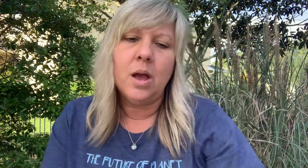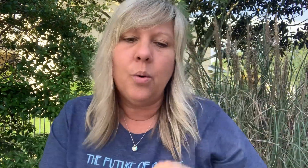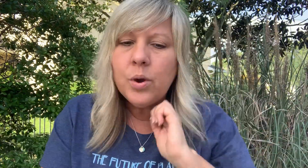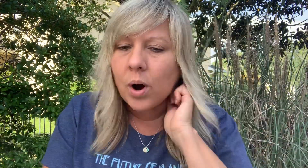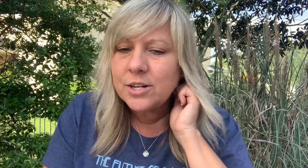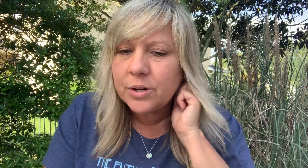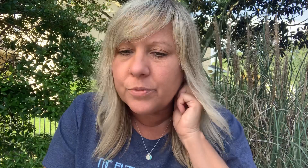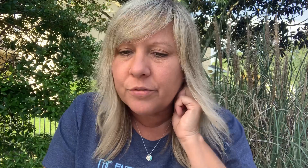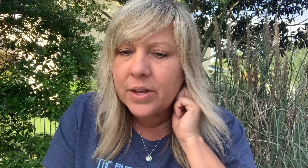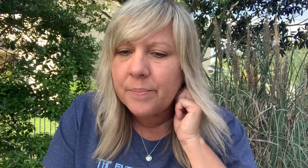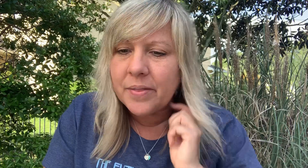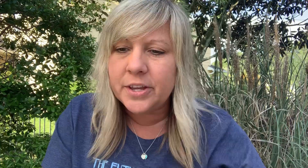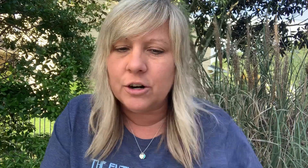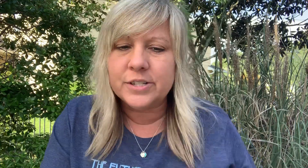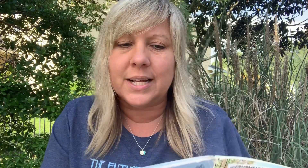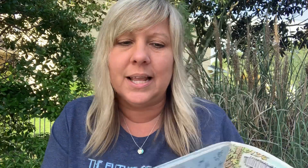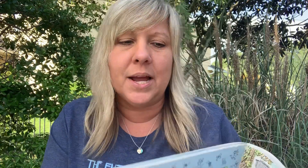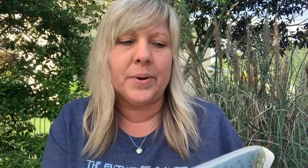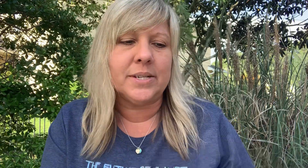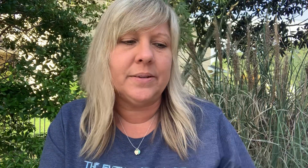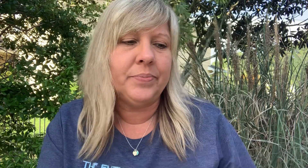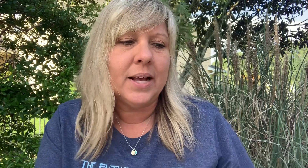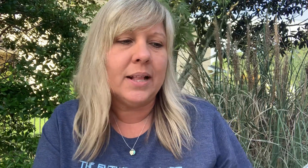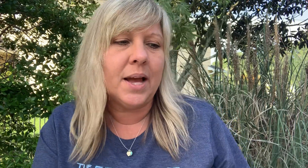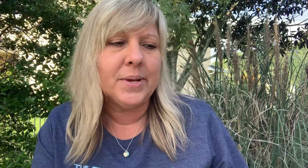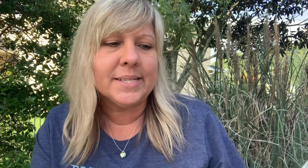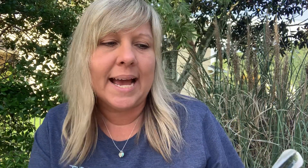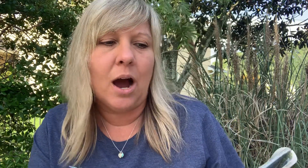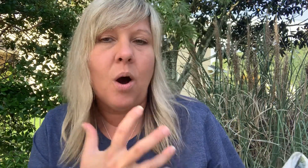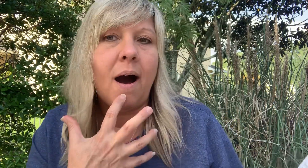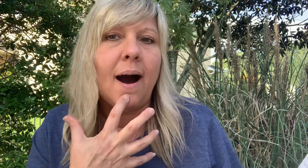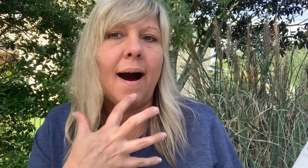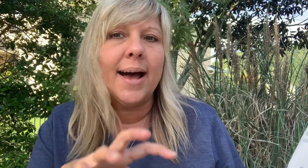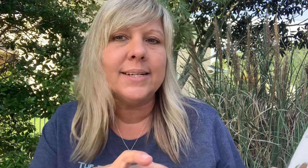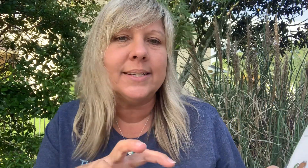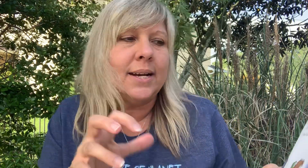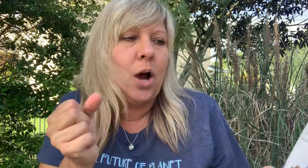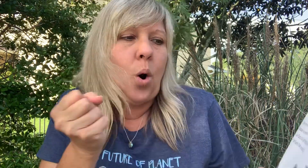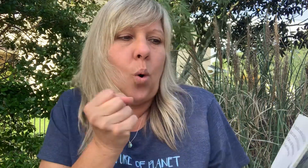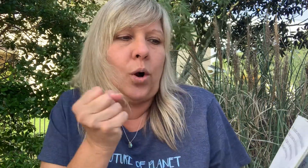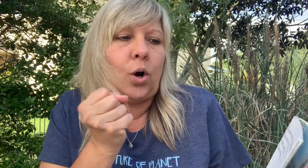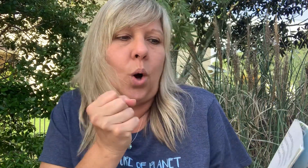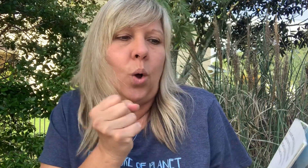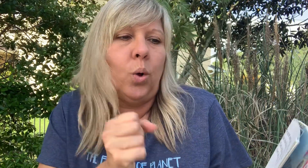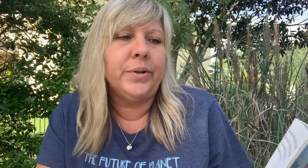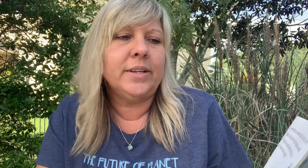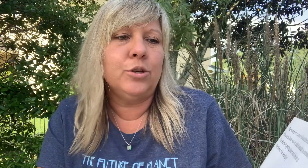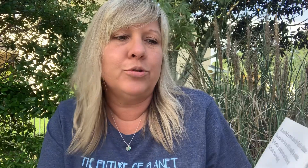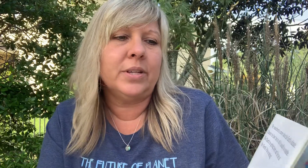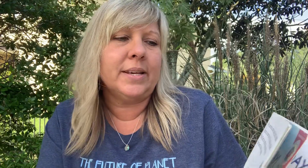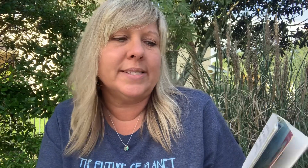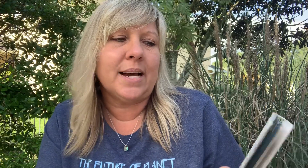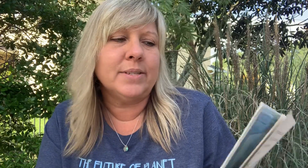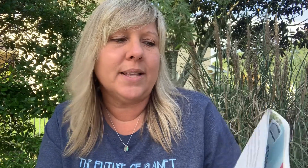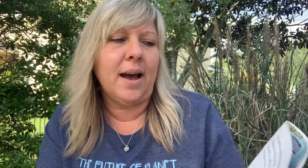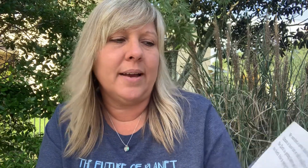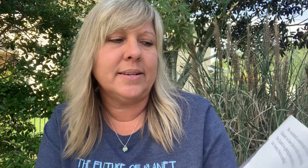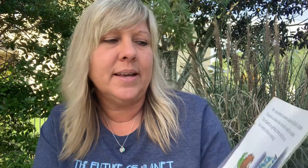We watched a movie about the Earth's climate. Climate is how hot or cold it usually is outside.